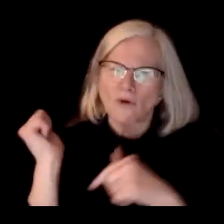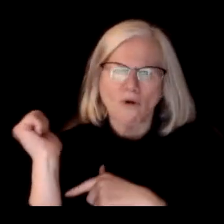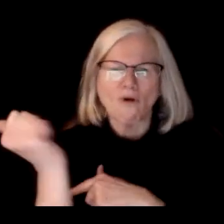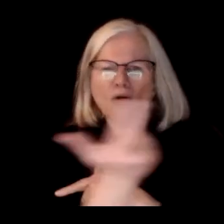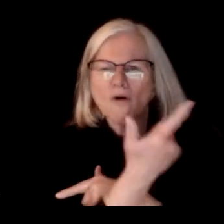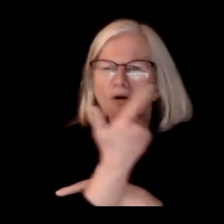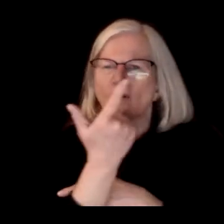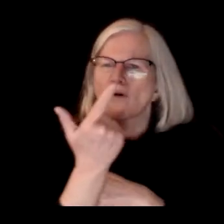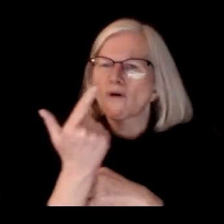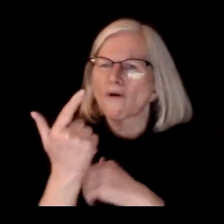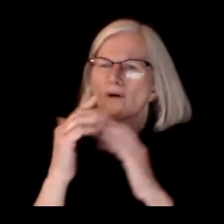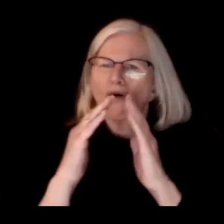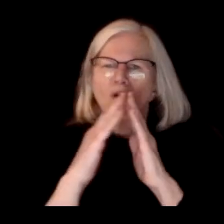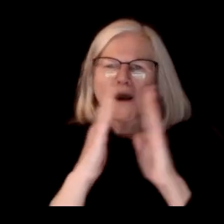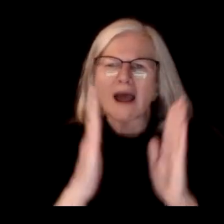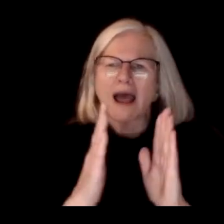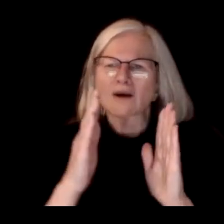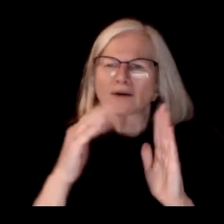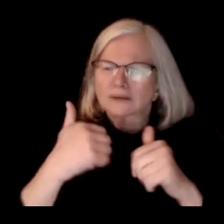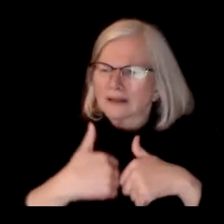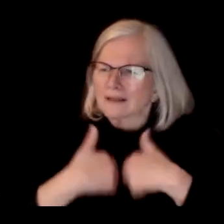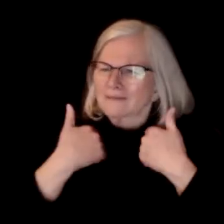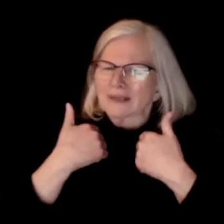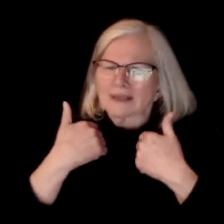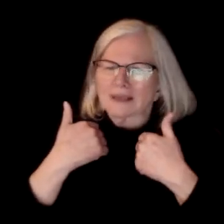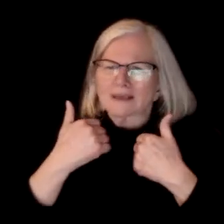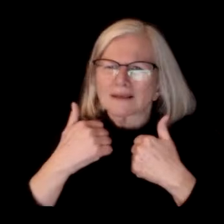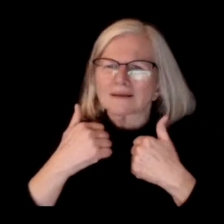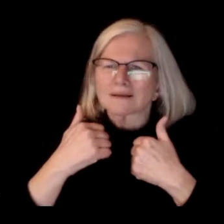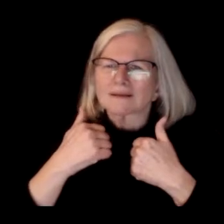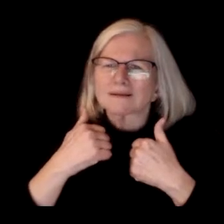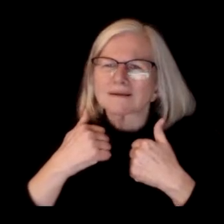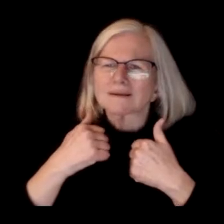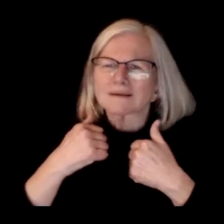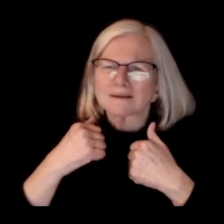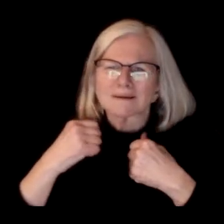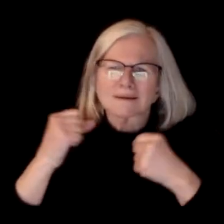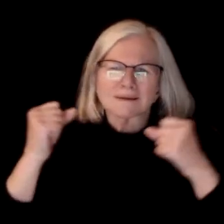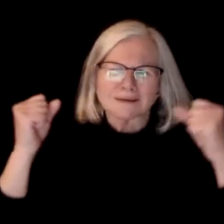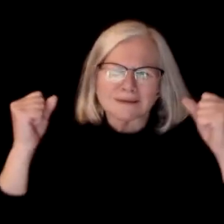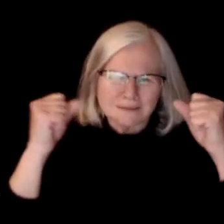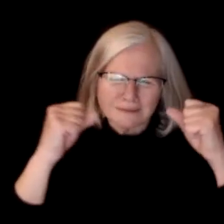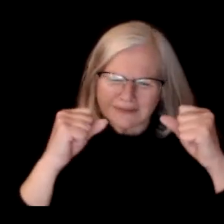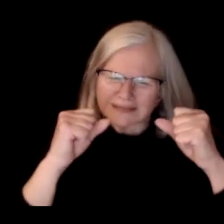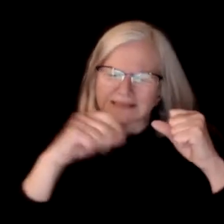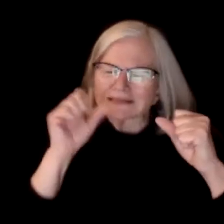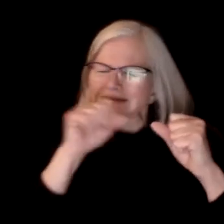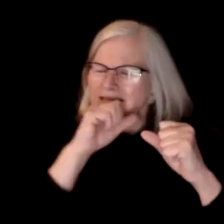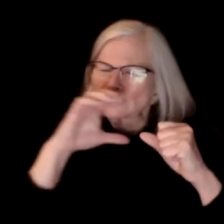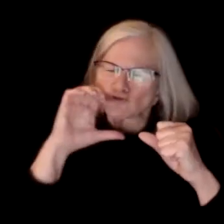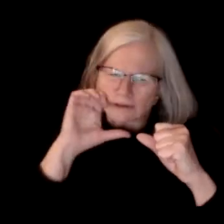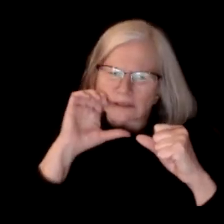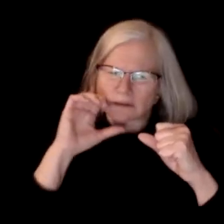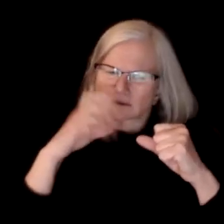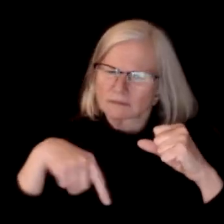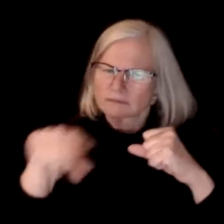just as quickly as we can. And as we've been forecasting, our hope and intent is to get through at least first